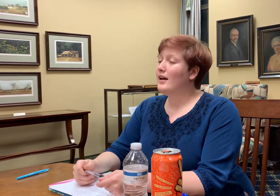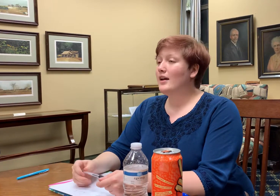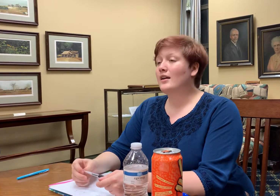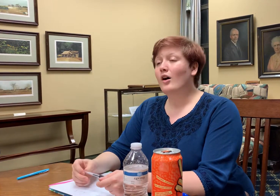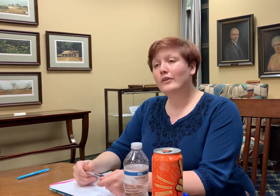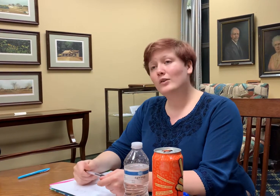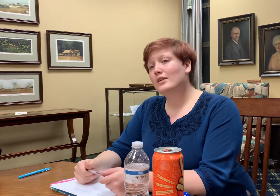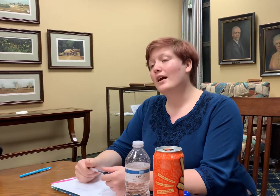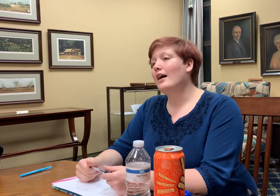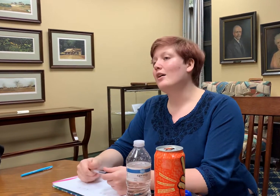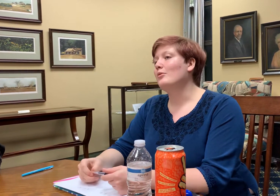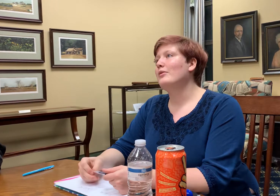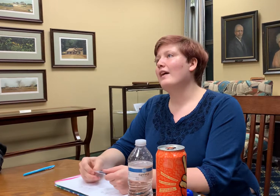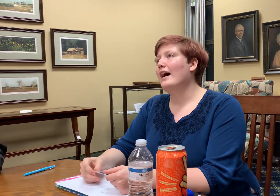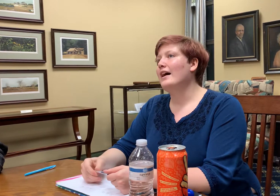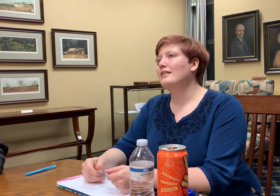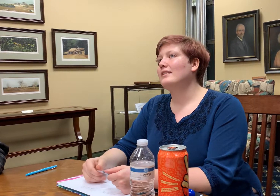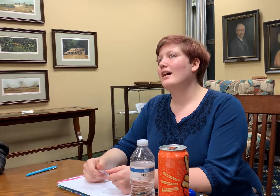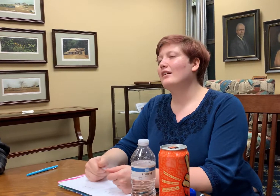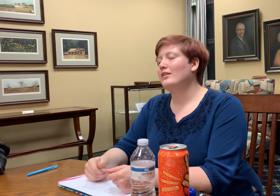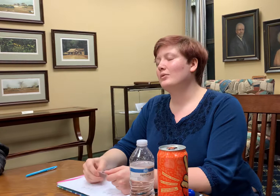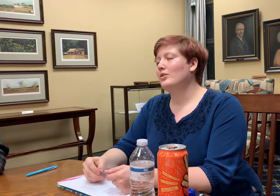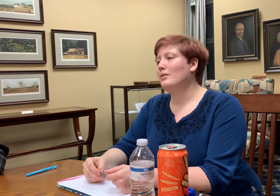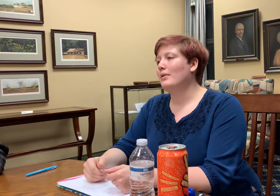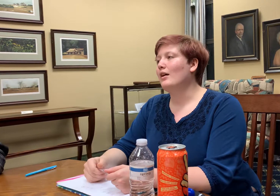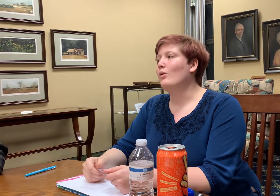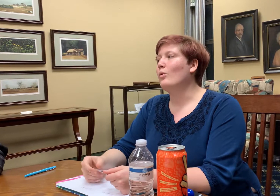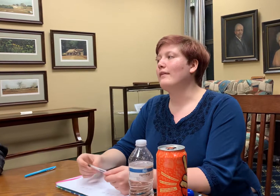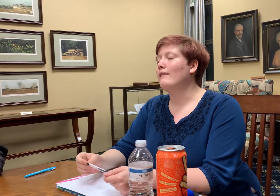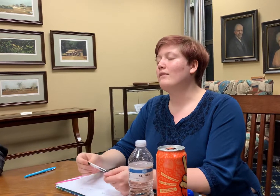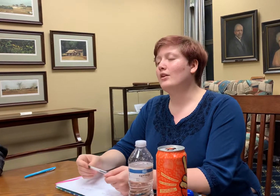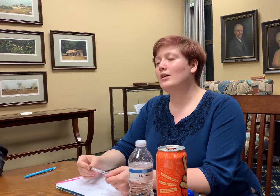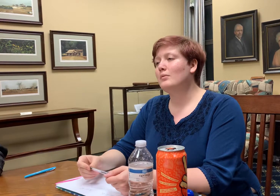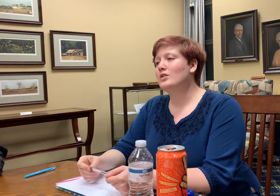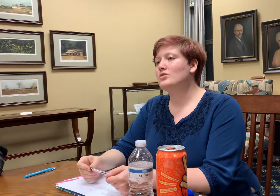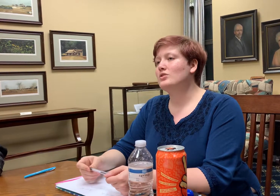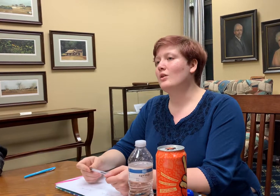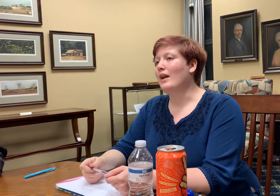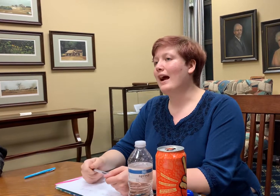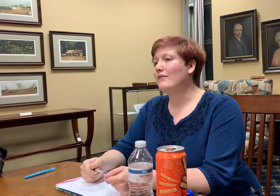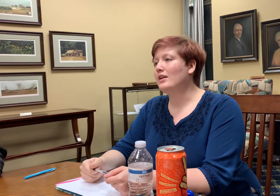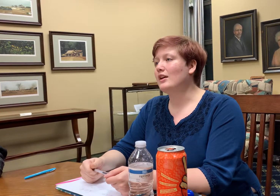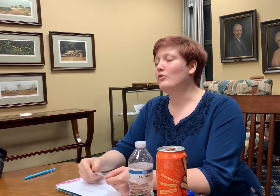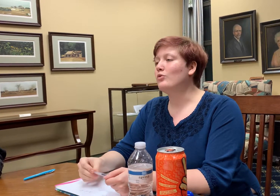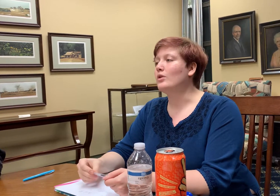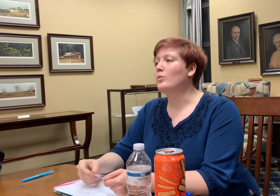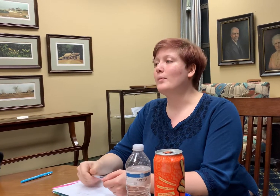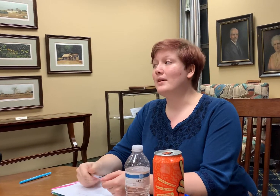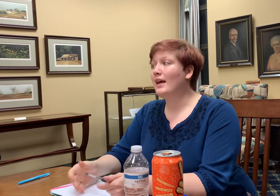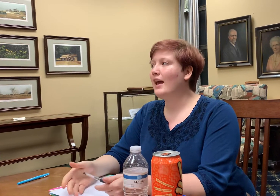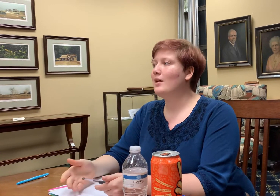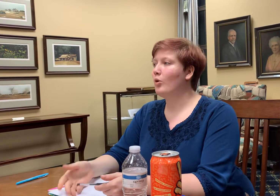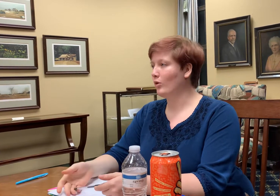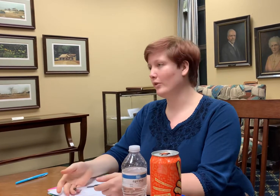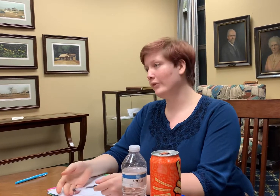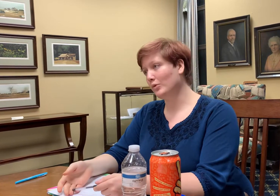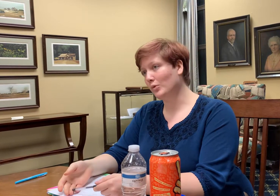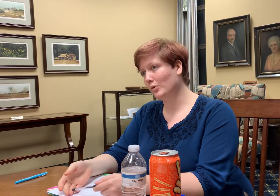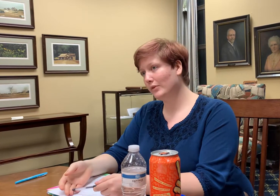It also didn't help that Alexander Graham Bell was very much so an advocate for what became oral schools.